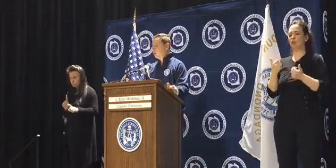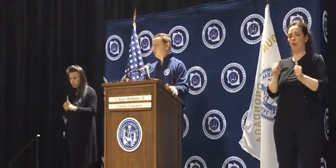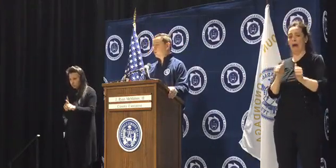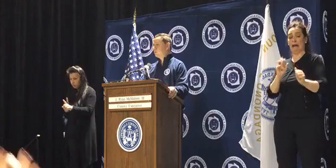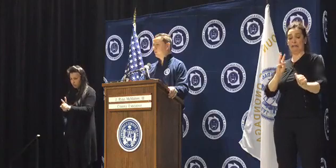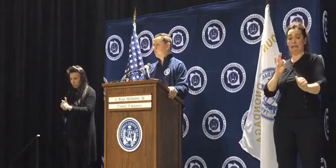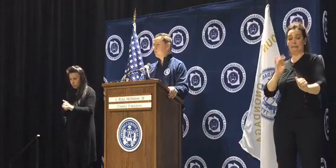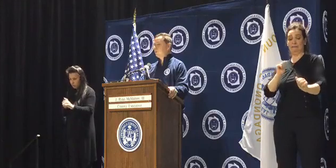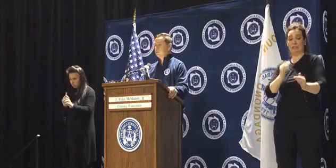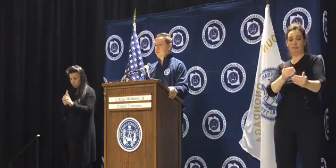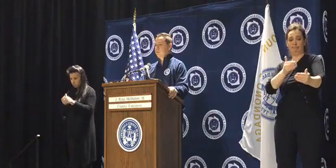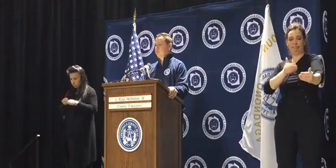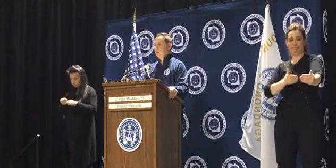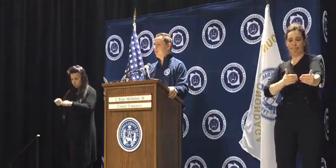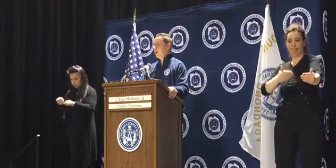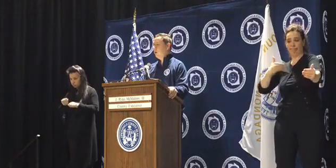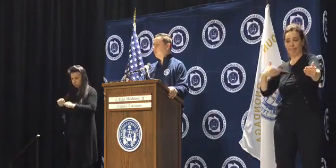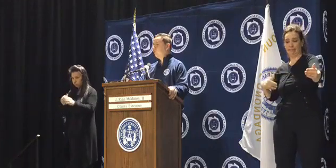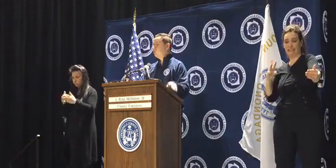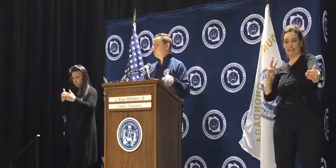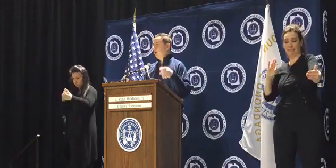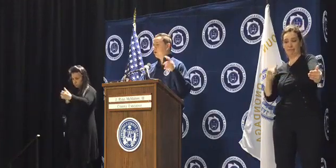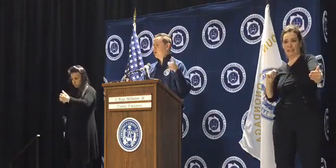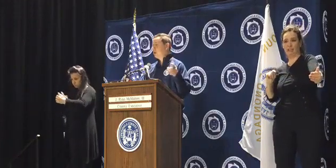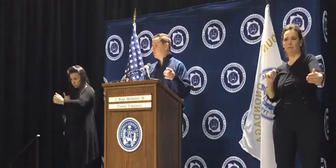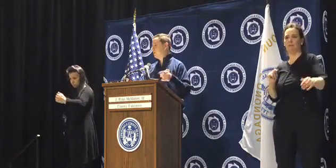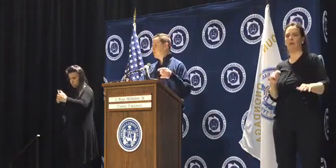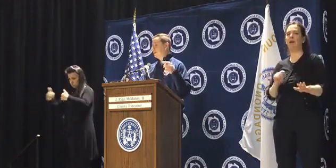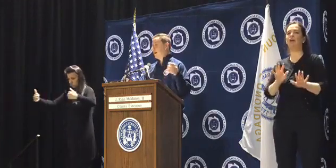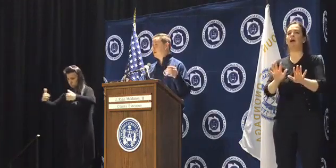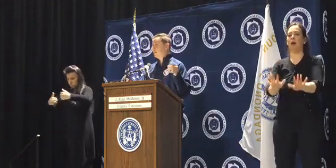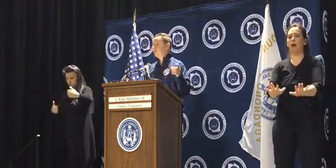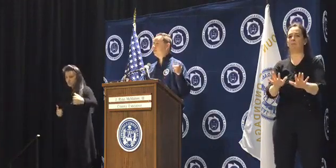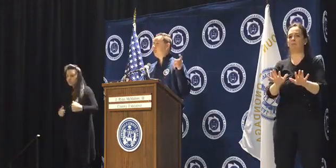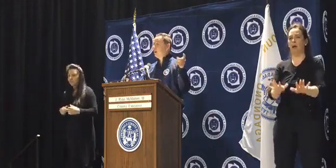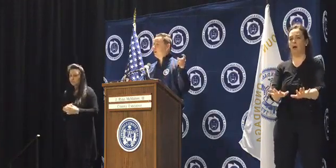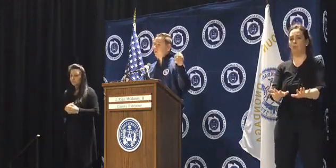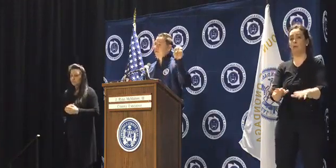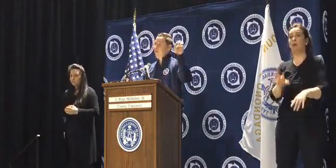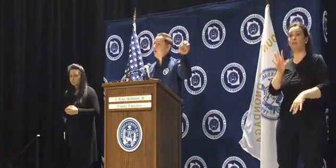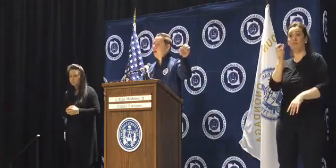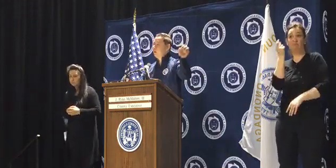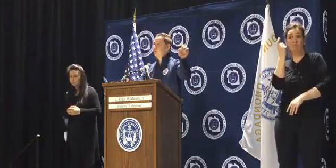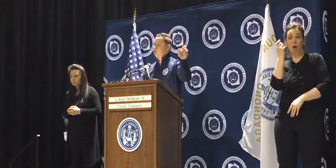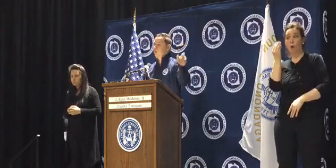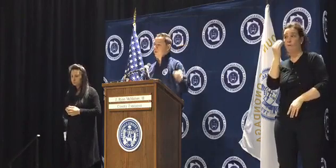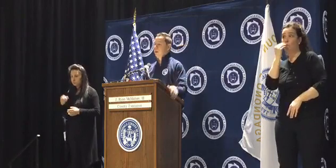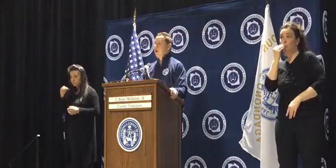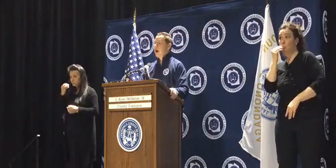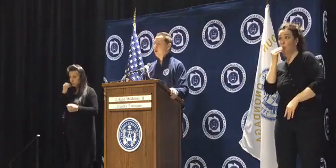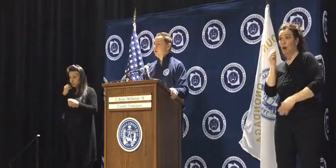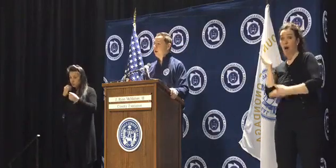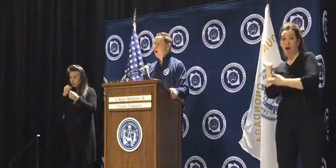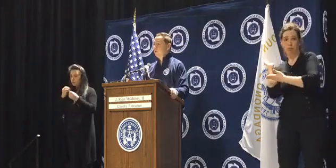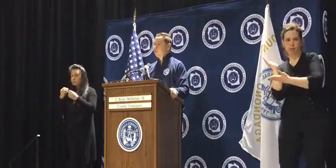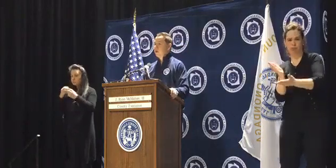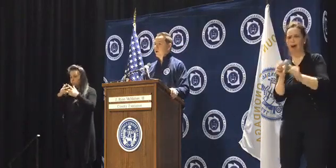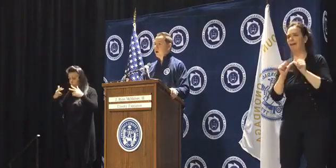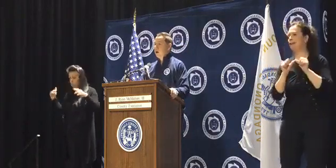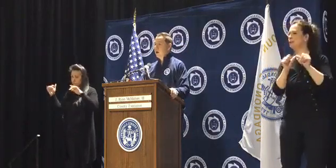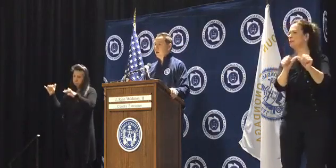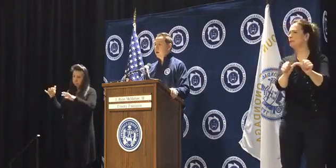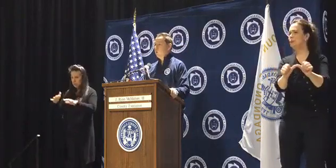smart at the grocery store. Let's just calm down. The food supply chain is intact. It's getting better. We're seeing it better in the stores, on the